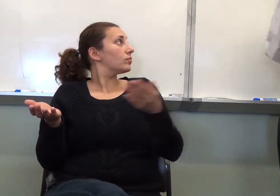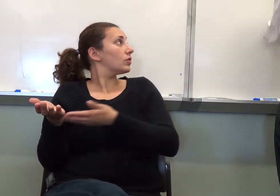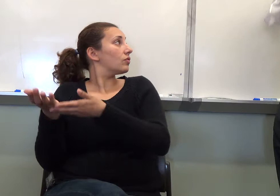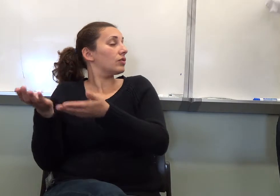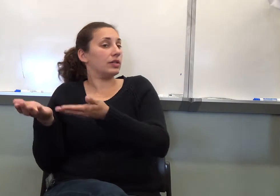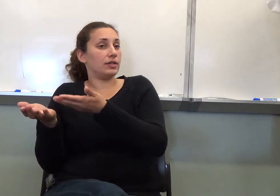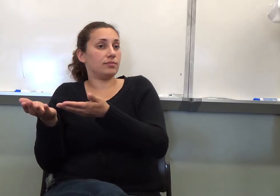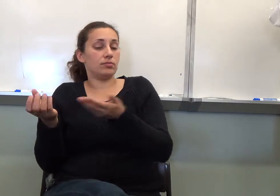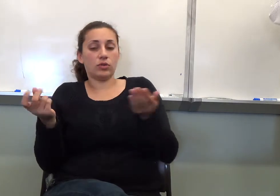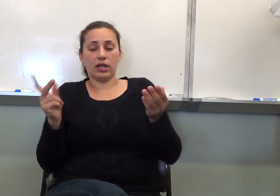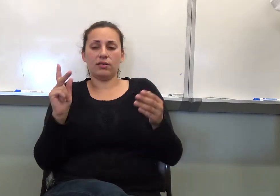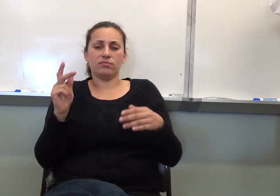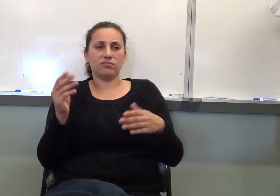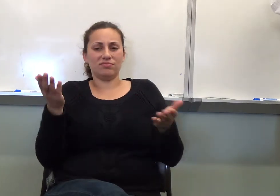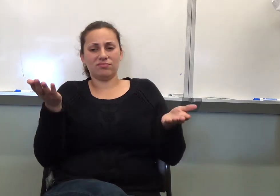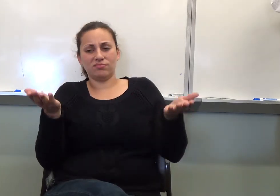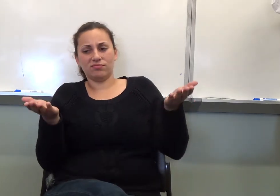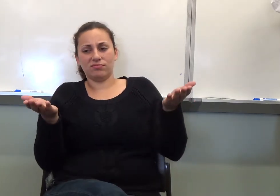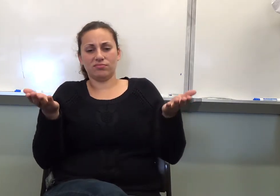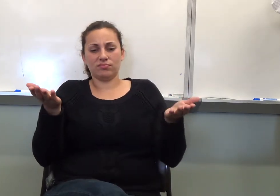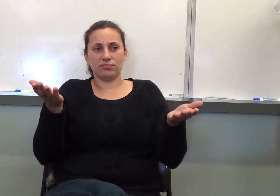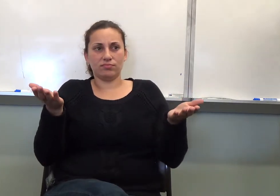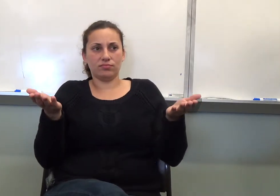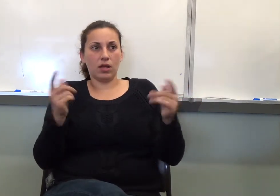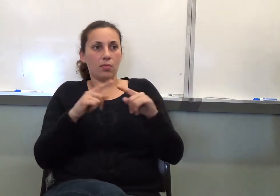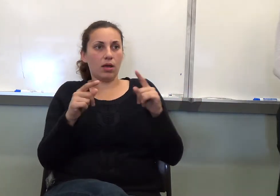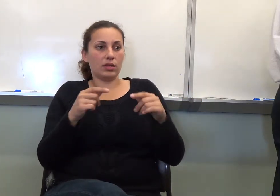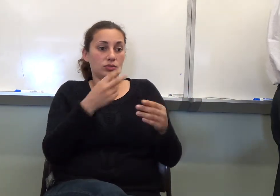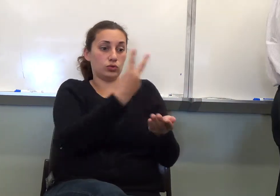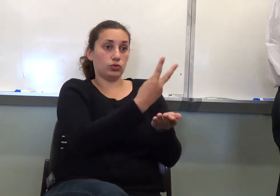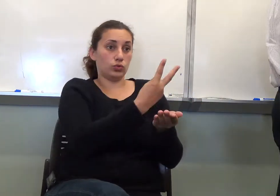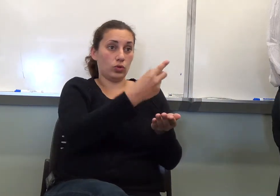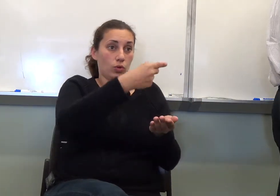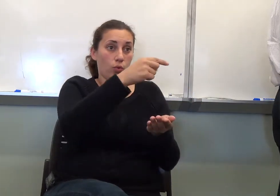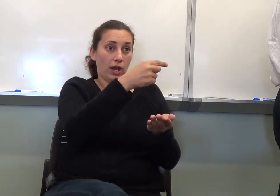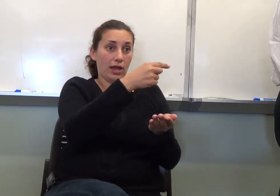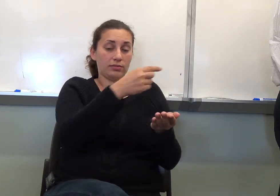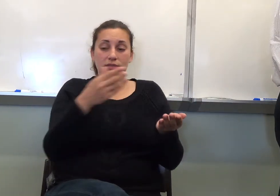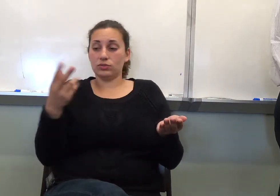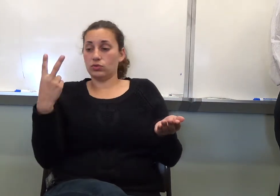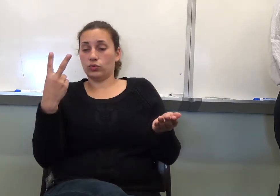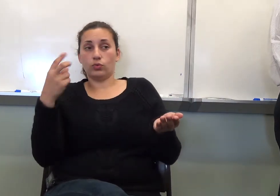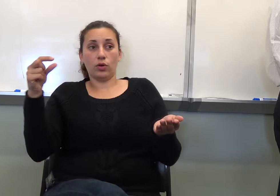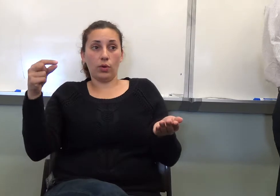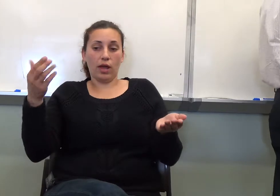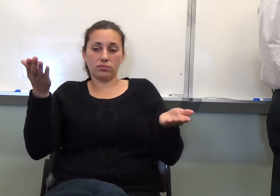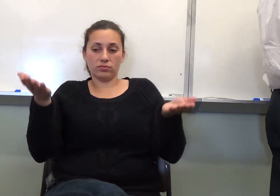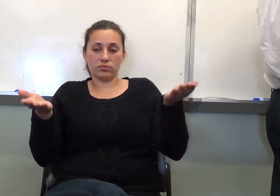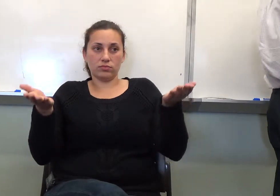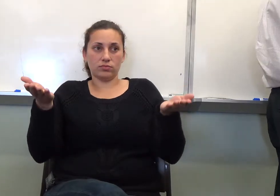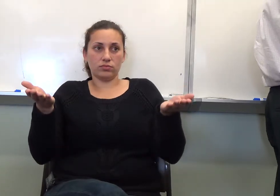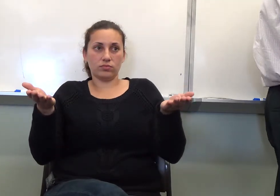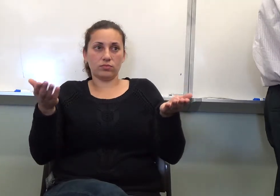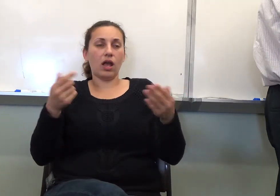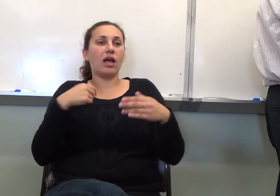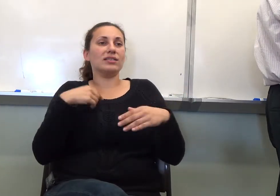Okay, it goes out of balance temporarily, but as soon as I put the 2-gram weight on, it comes back into balance. Huh? What have I done? Added the same amount to both